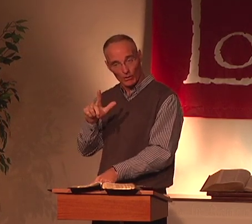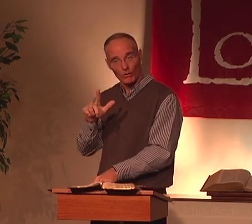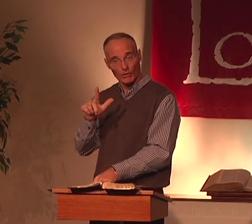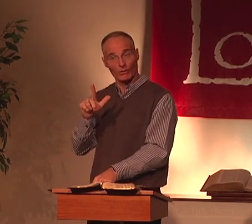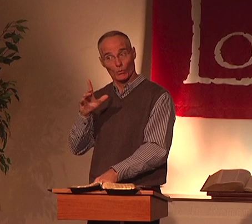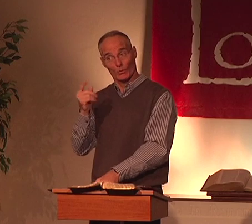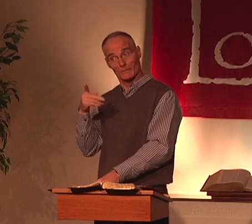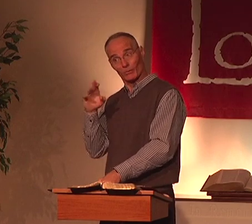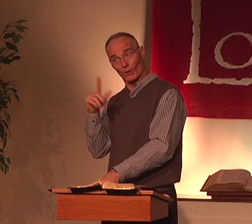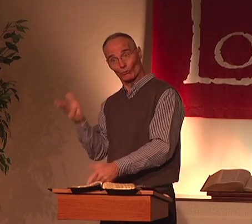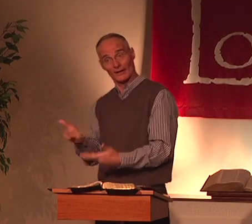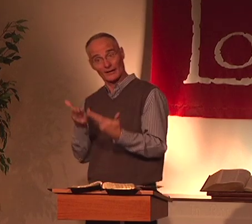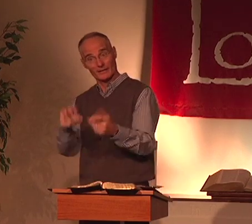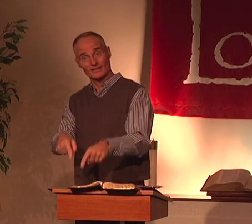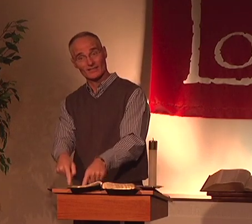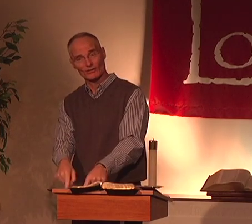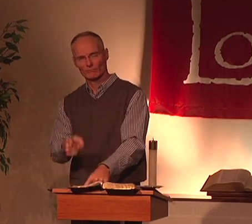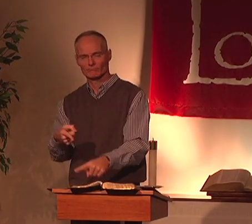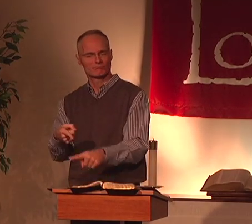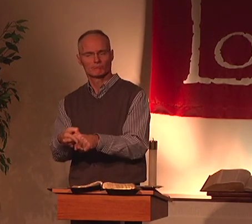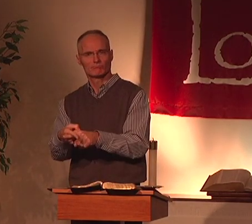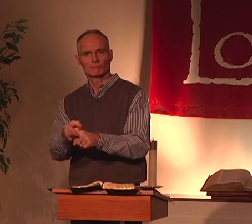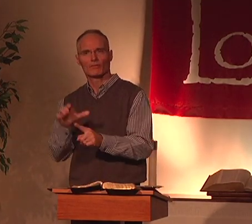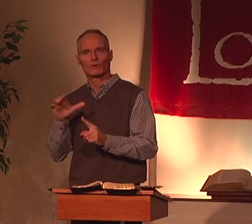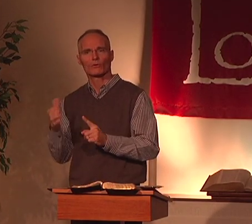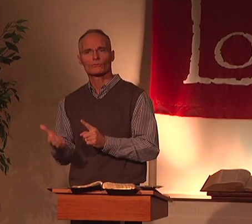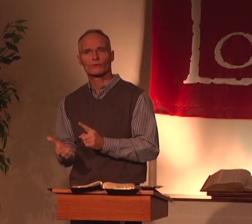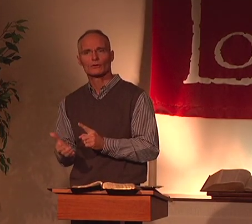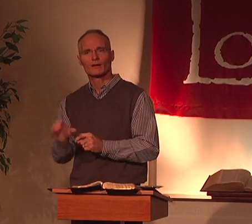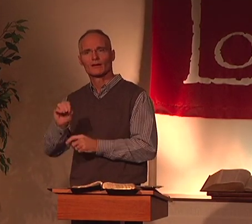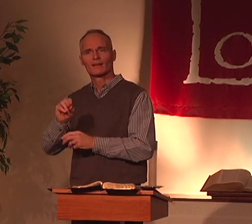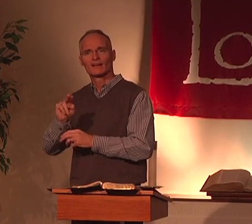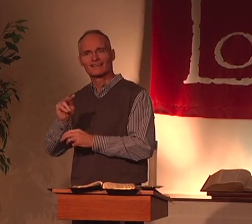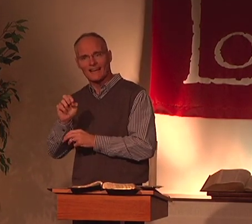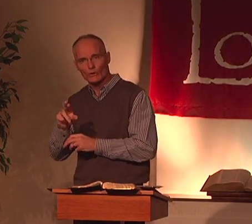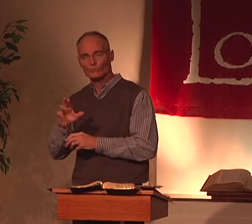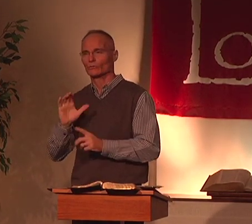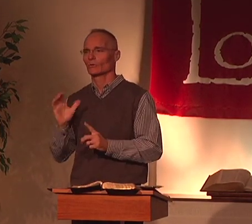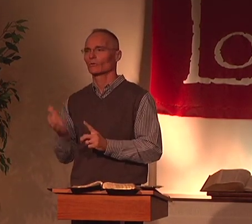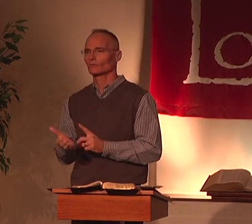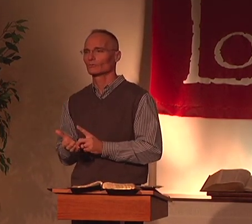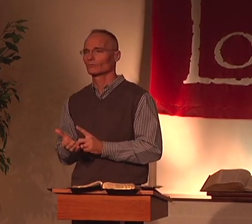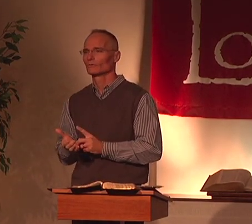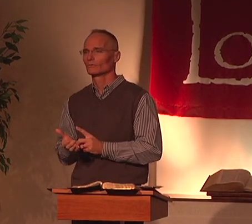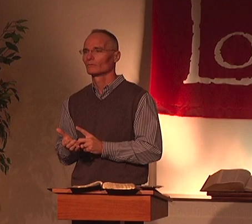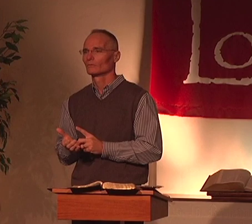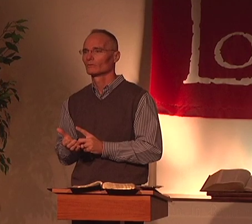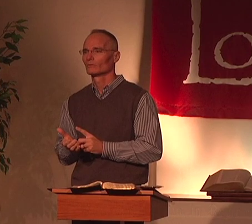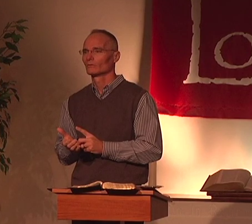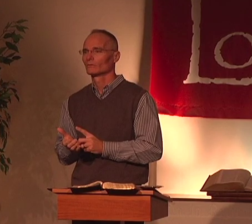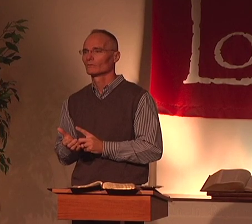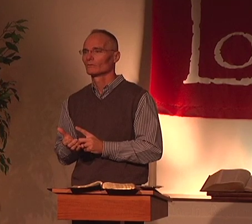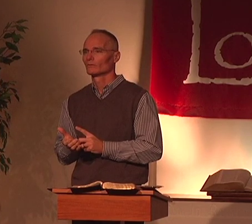That here Paul says When he Recommends This It was in Conflict With their Culture It was Counter Cultural